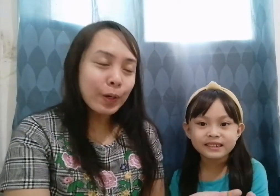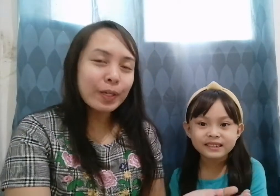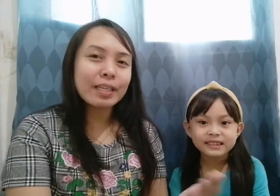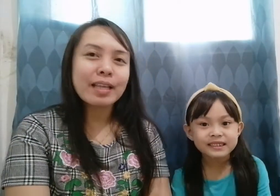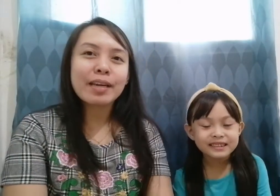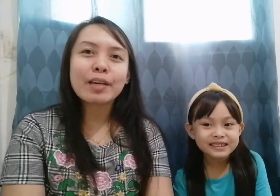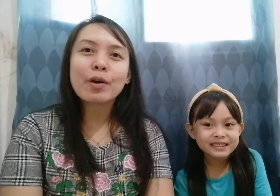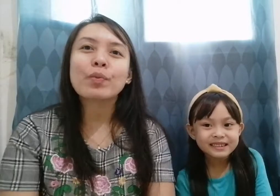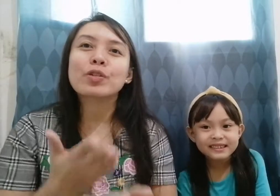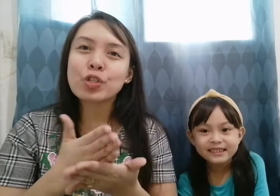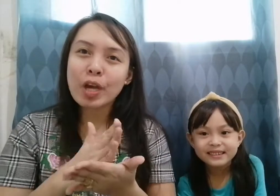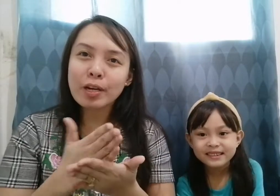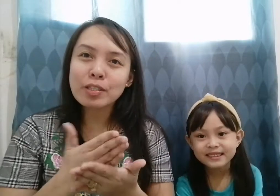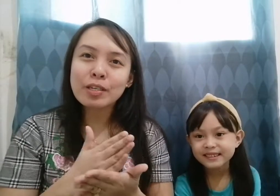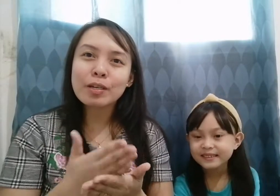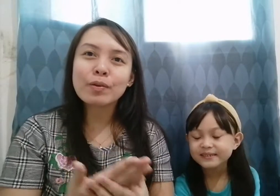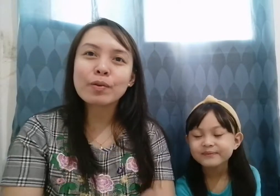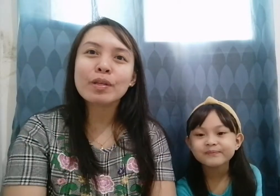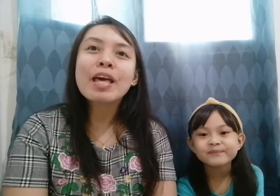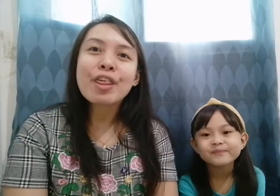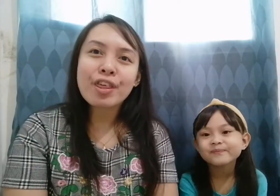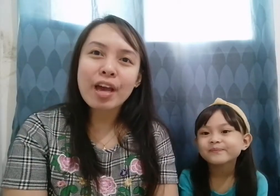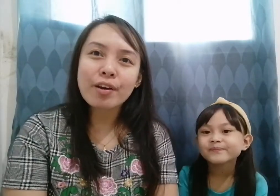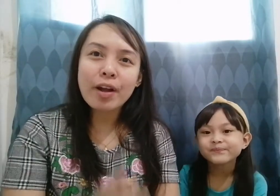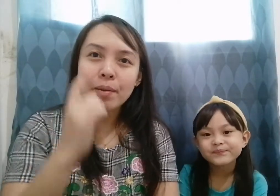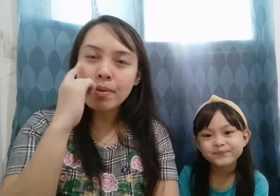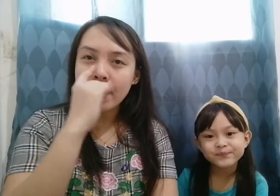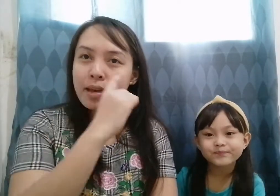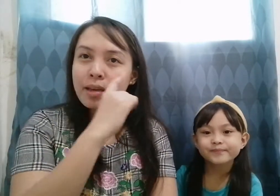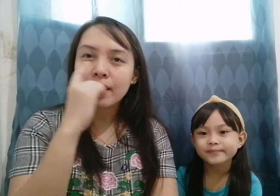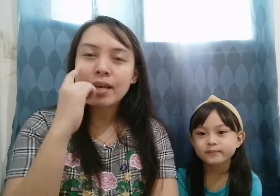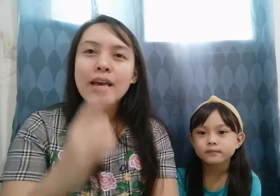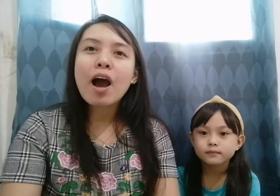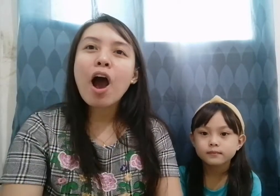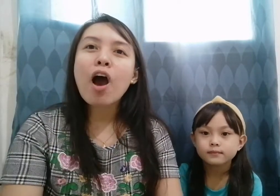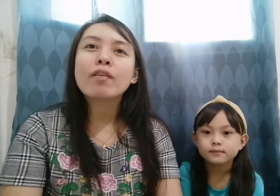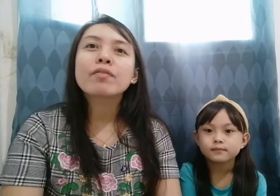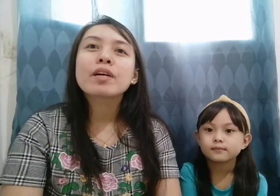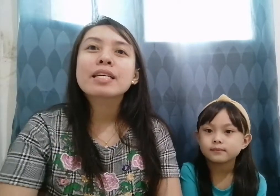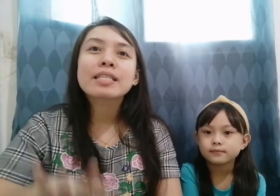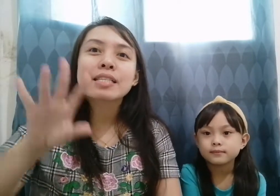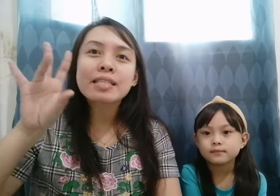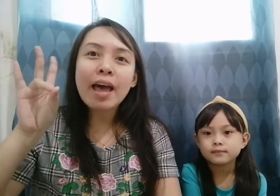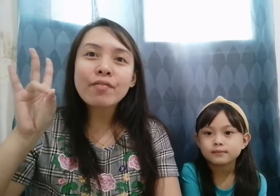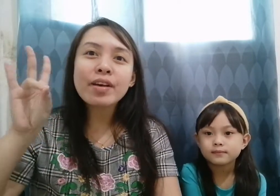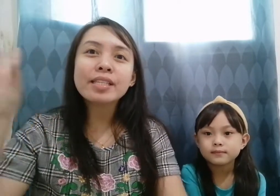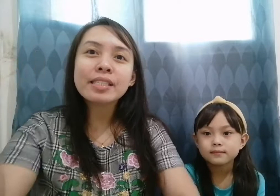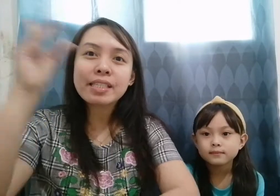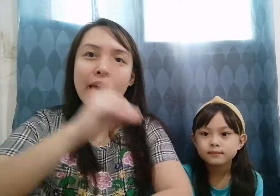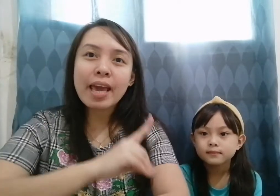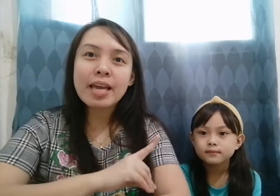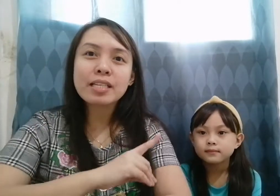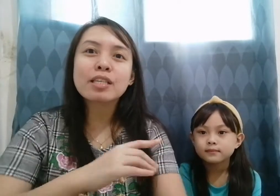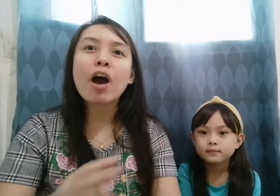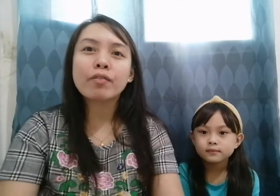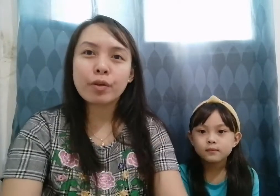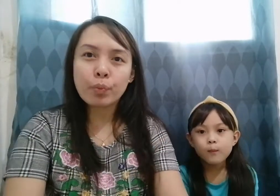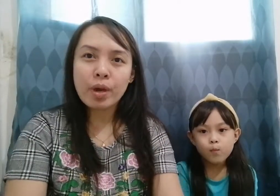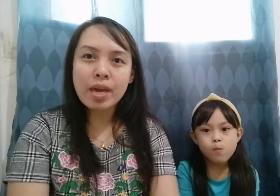daughter Nathania will share to you the Arabic of 7 days of the